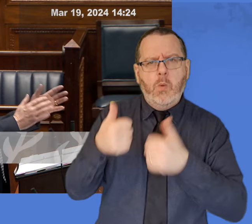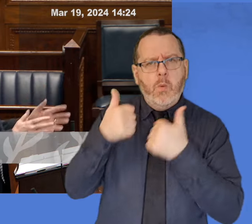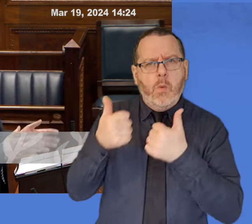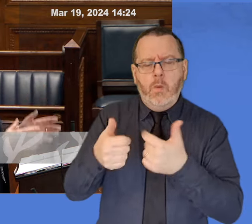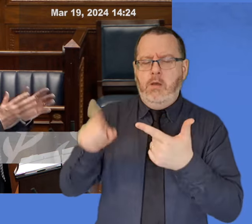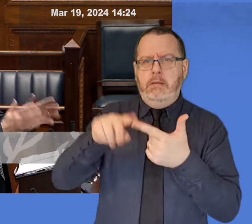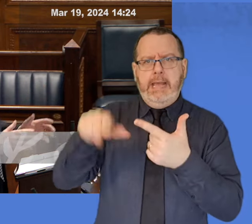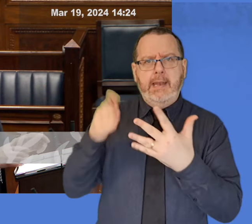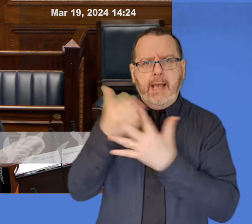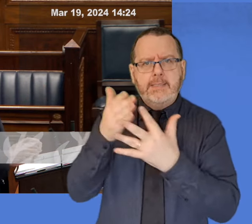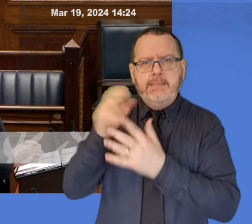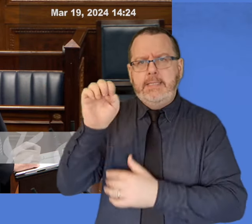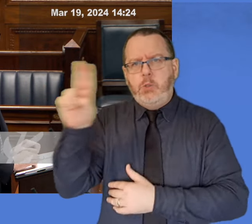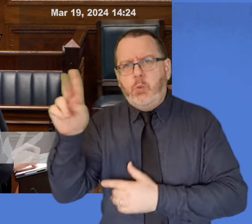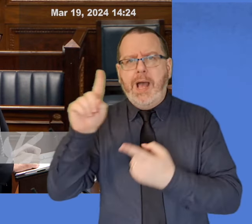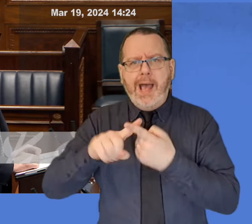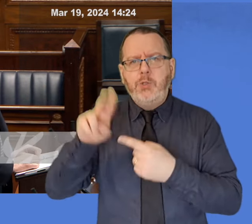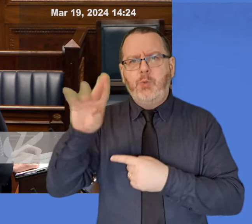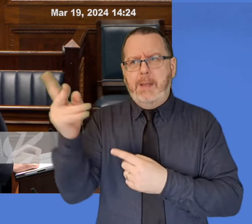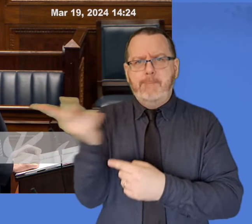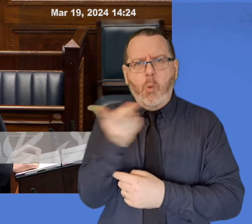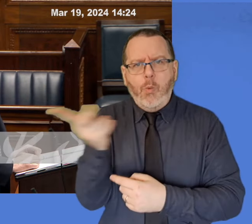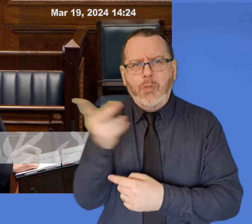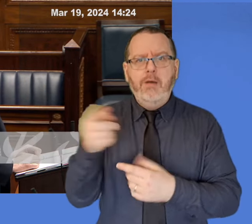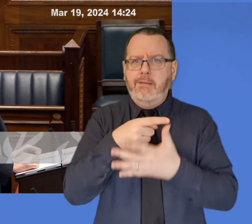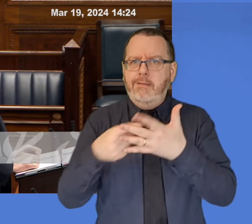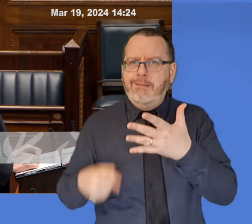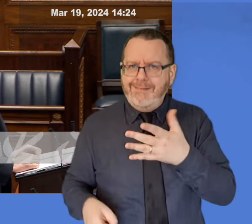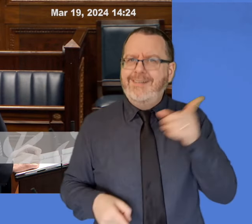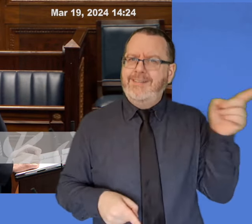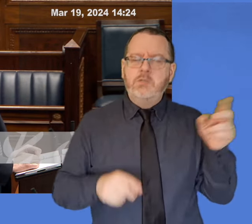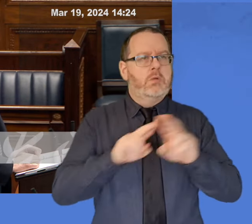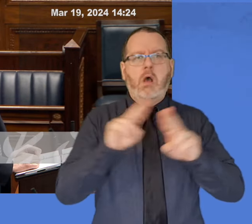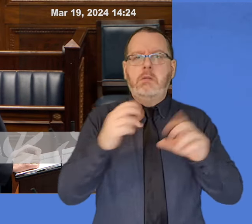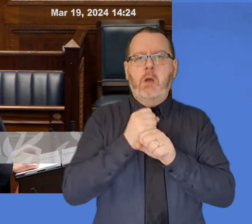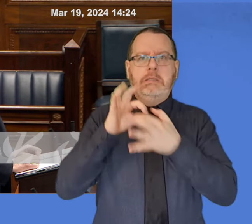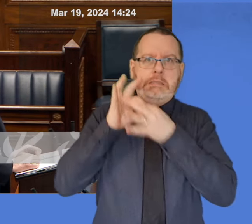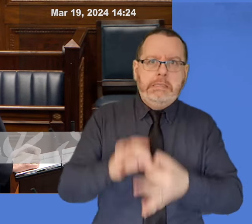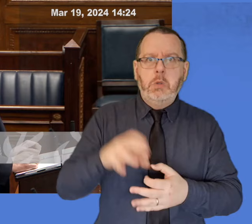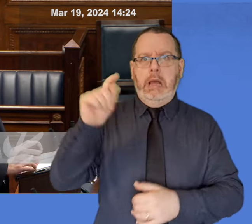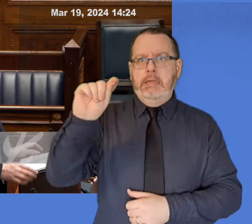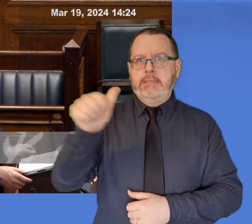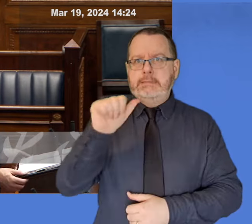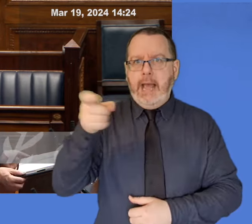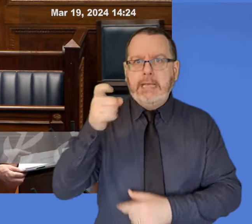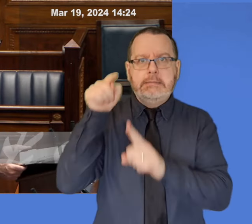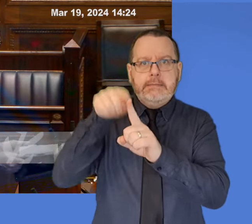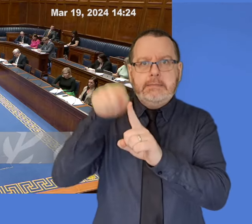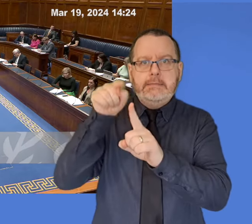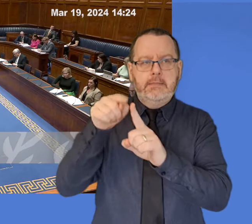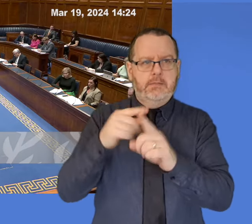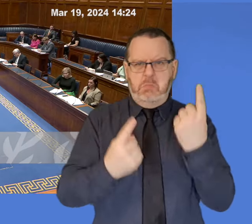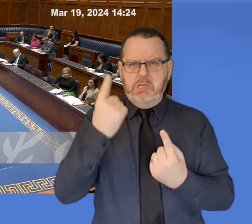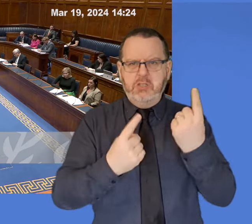I think if Invest are working collaboratively with the IDA and Enterprise Ireland, we'll get a much better outcome than trying to compete with each other. Dionne